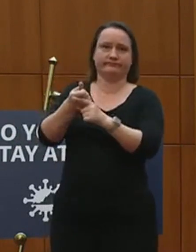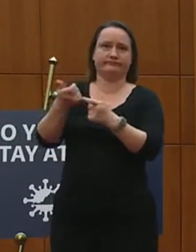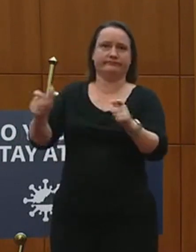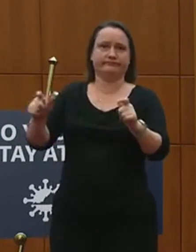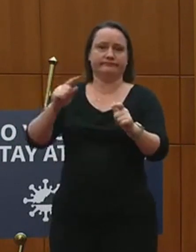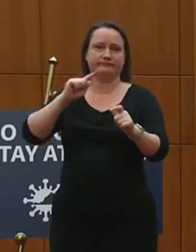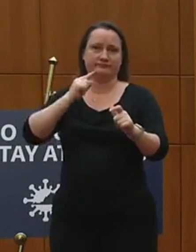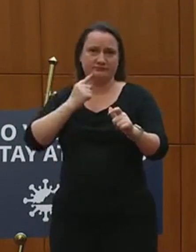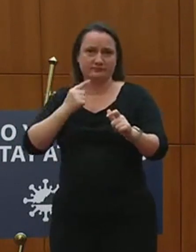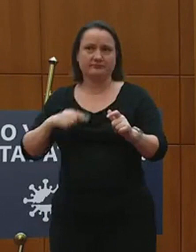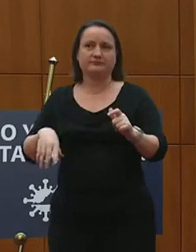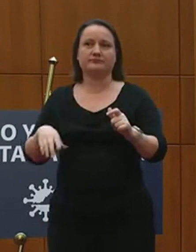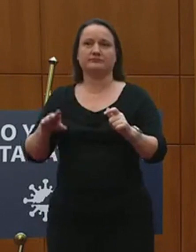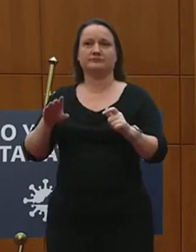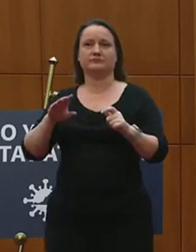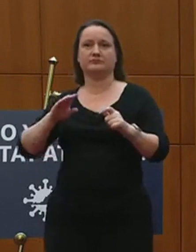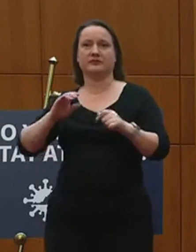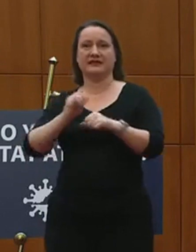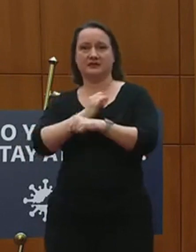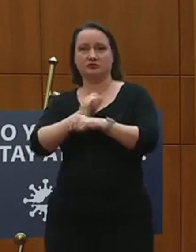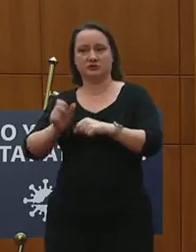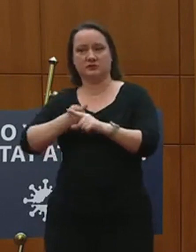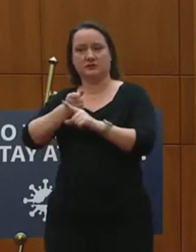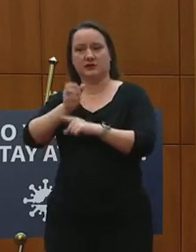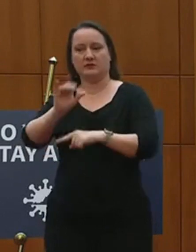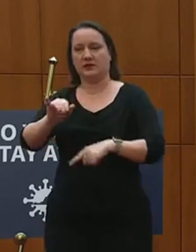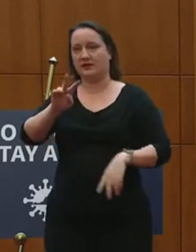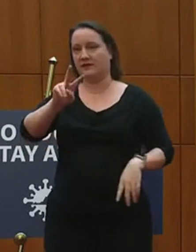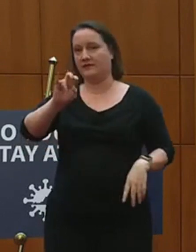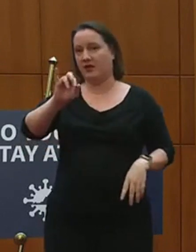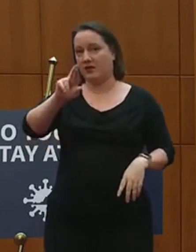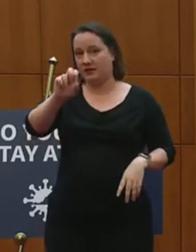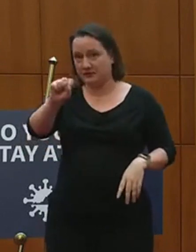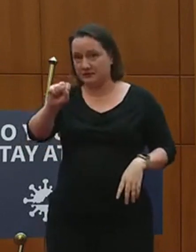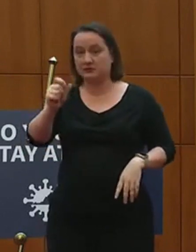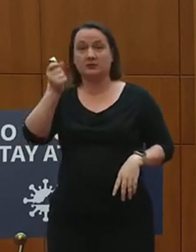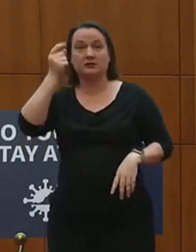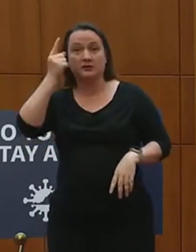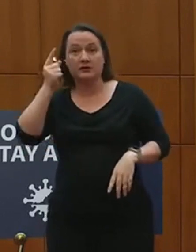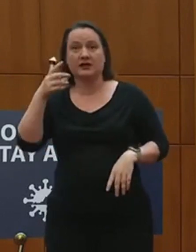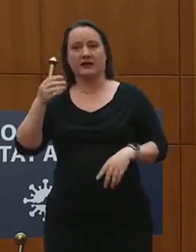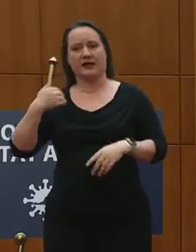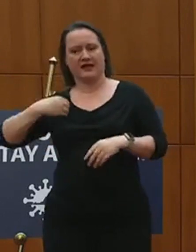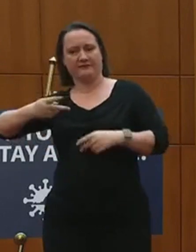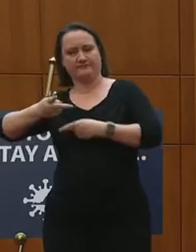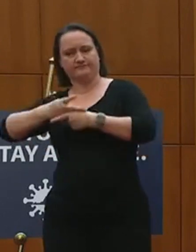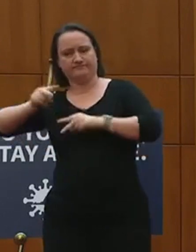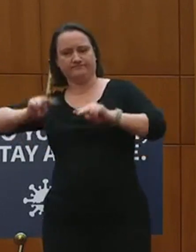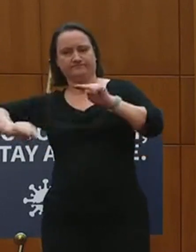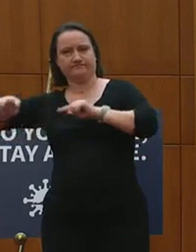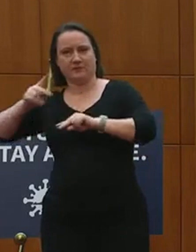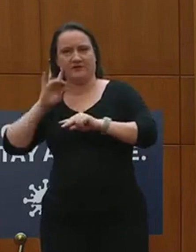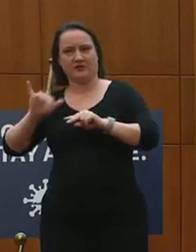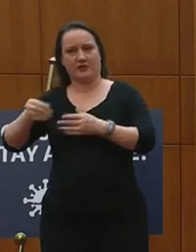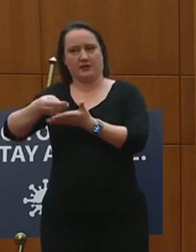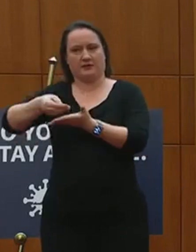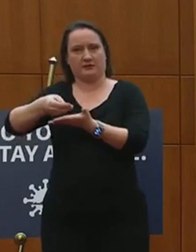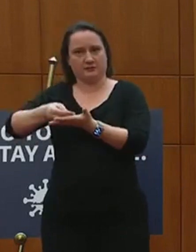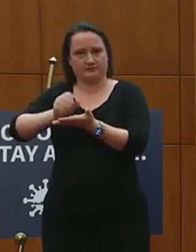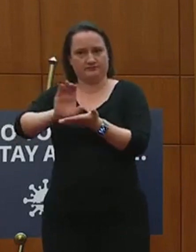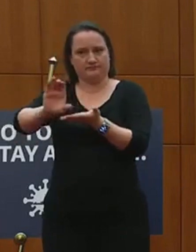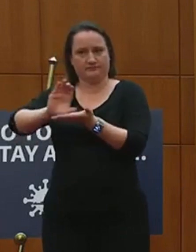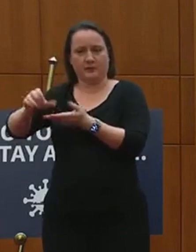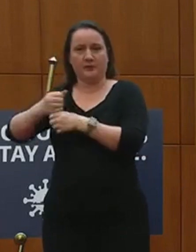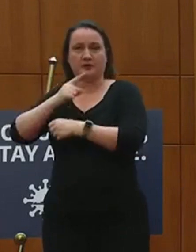those industries that have been impacted by the virus. And the key to that is there's key oversight provisions to make sure that